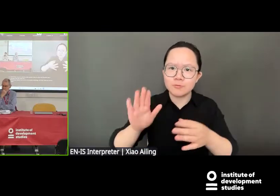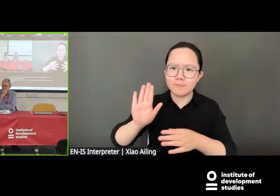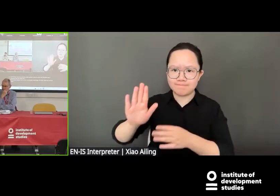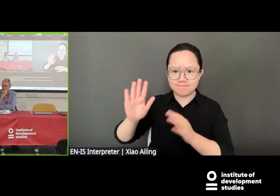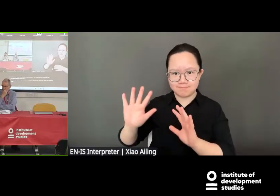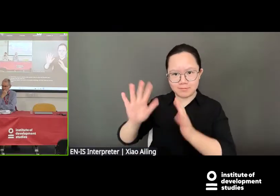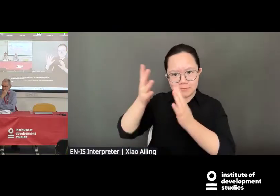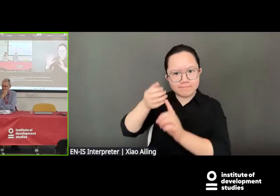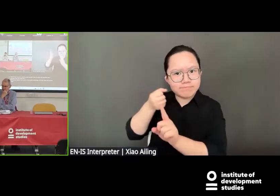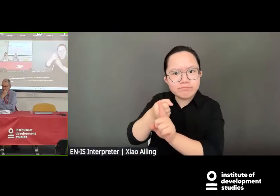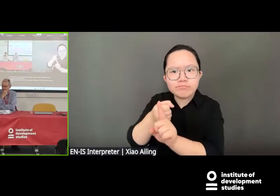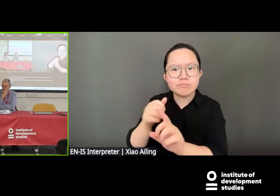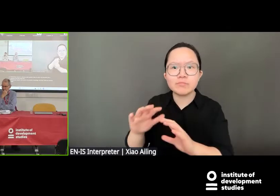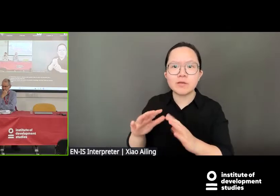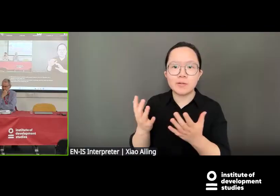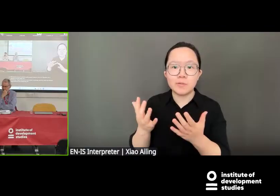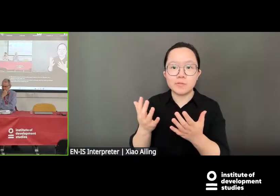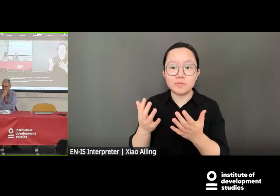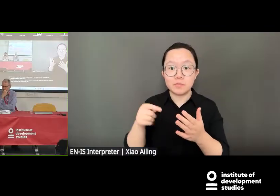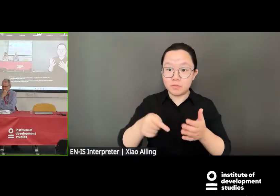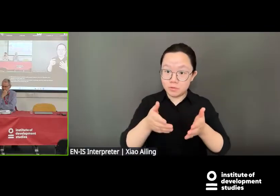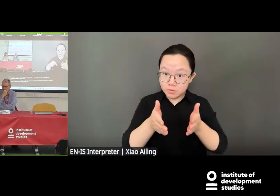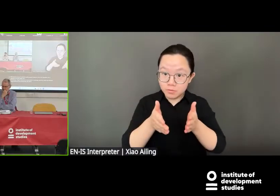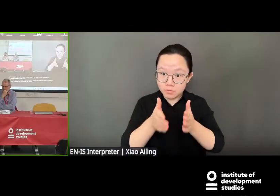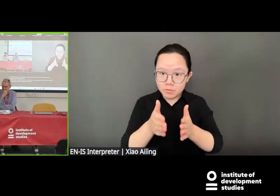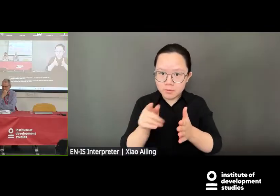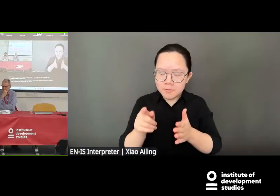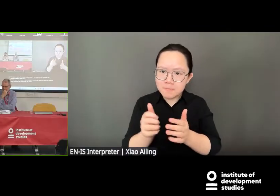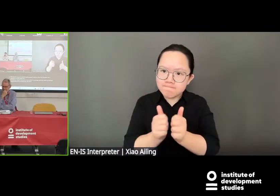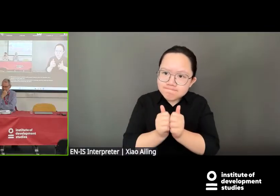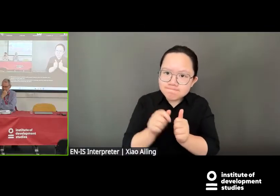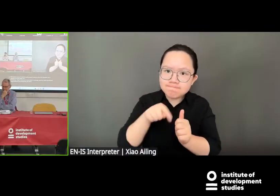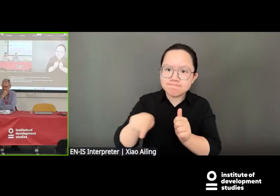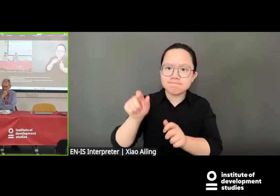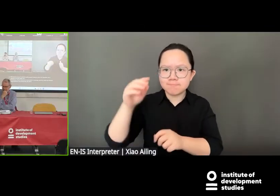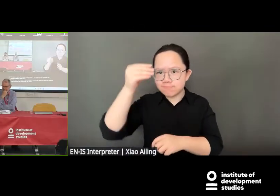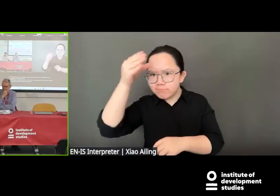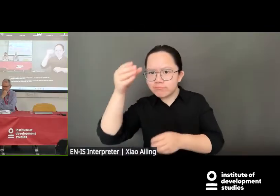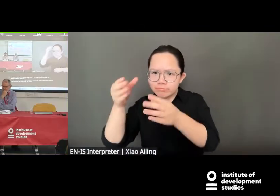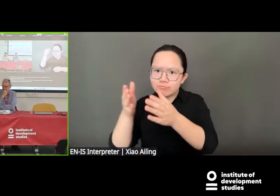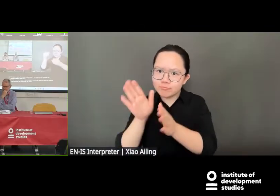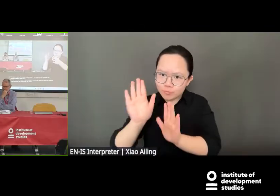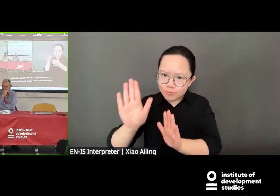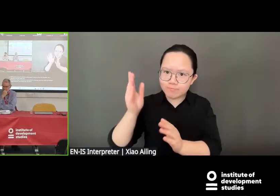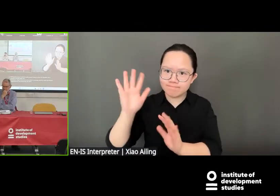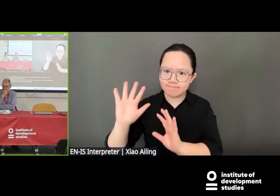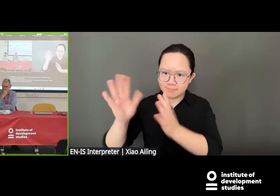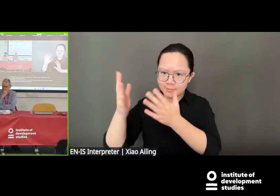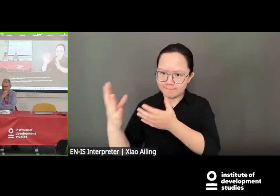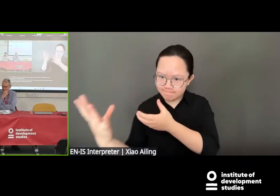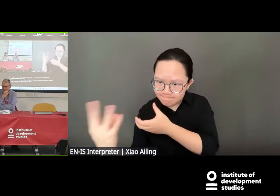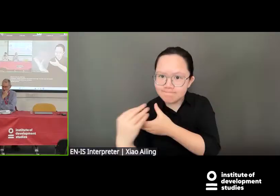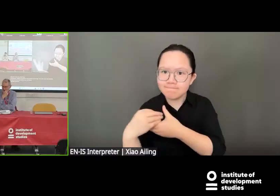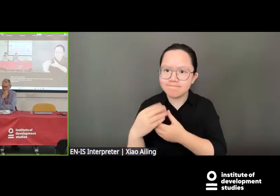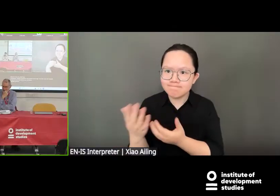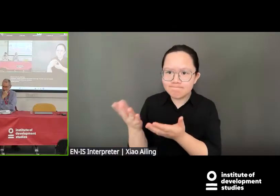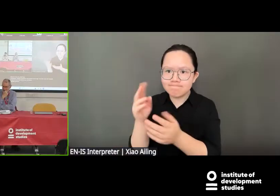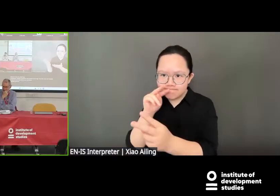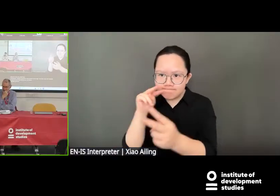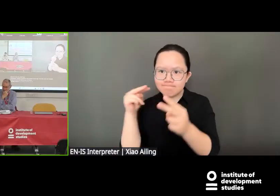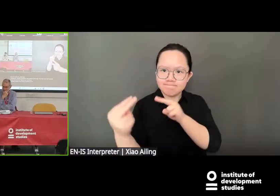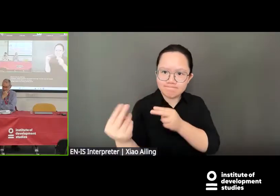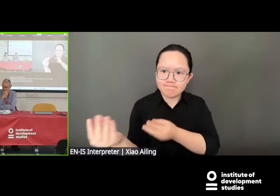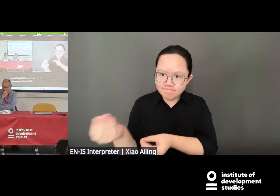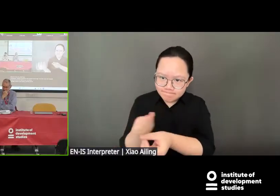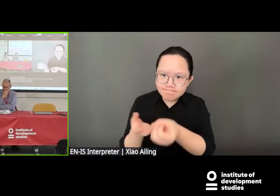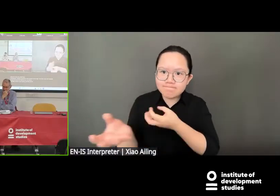shape outcomes that benefit them and others. Disability inclusive participatory research allows people with